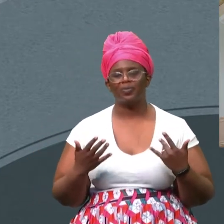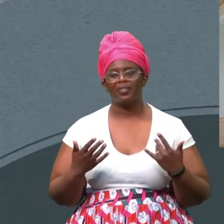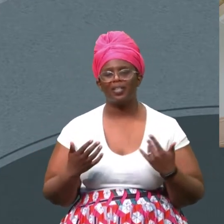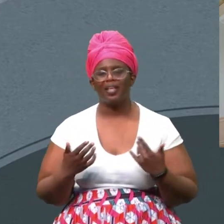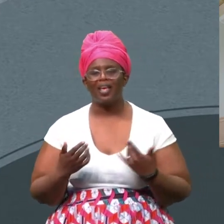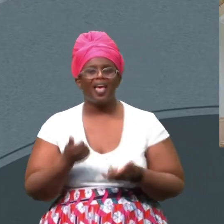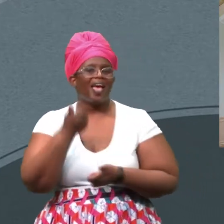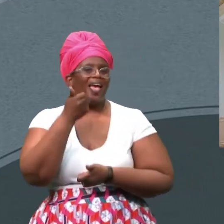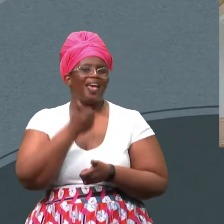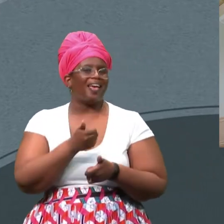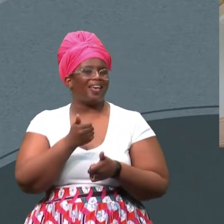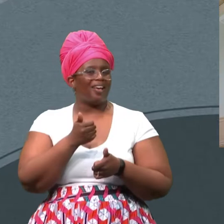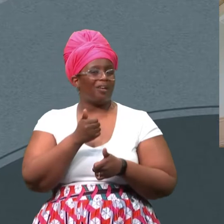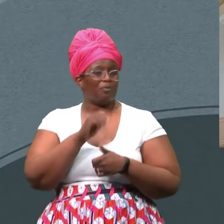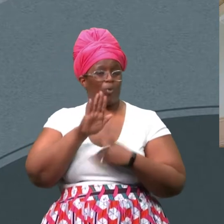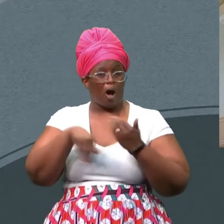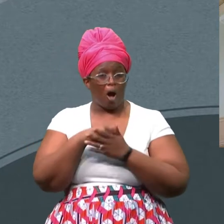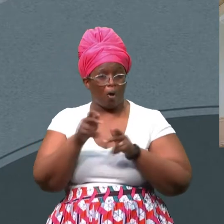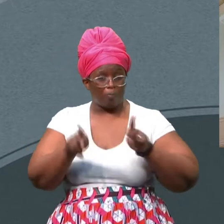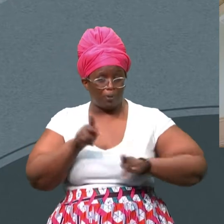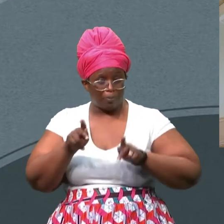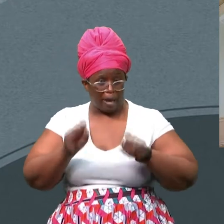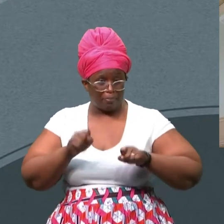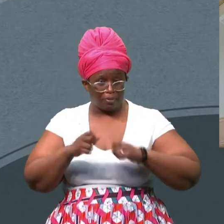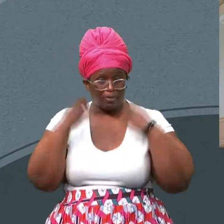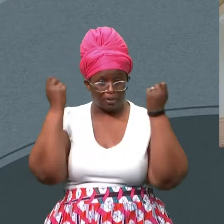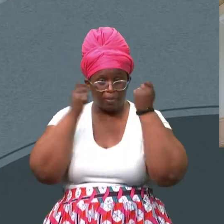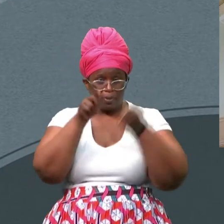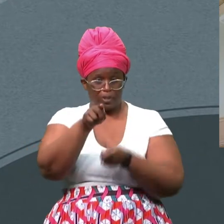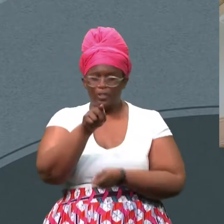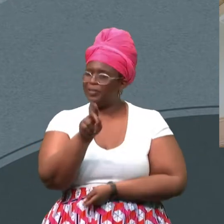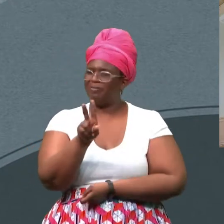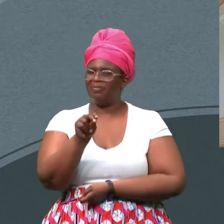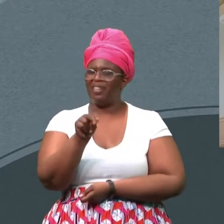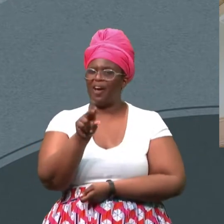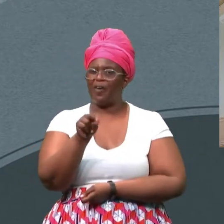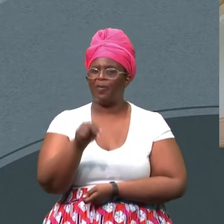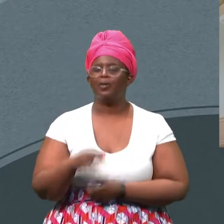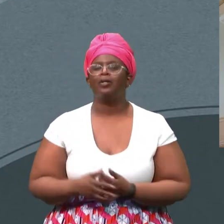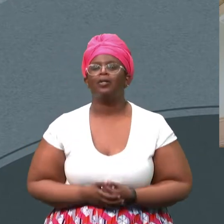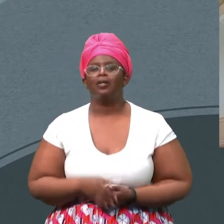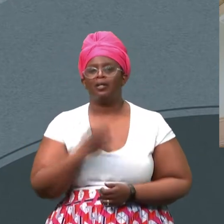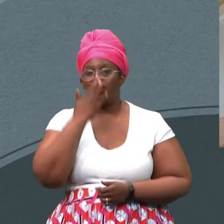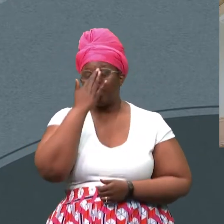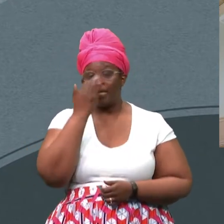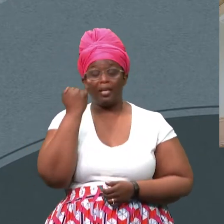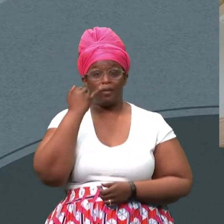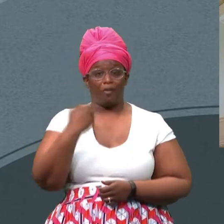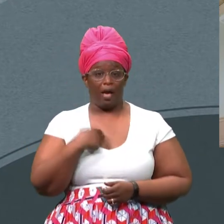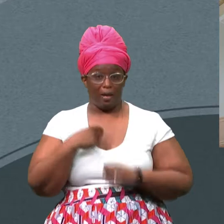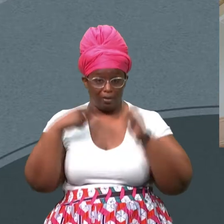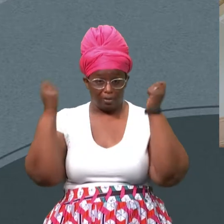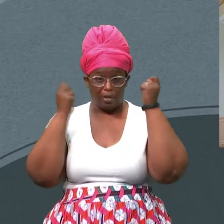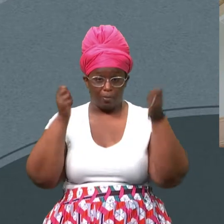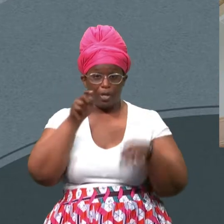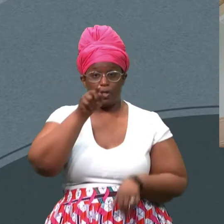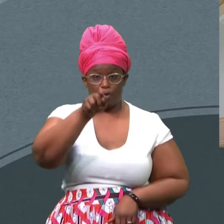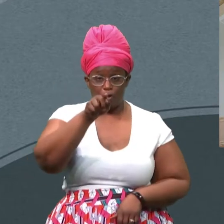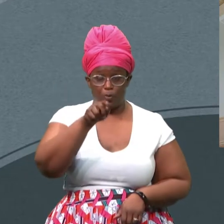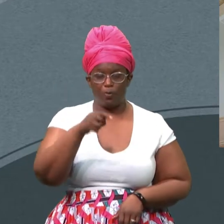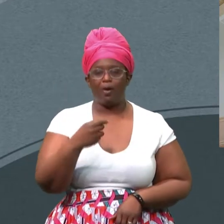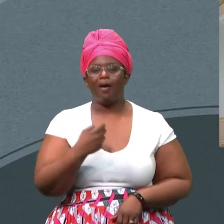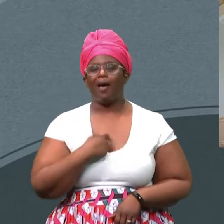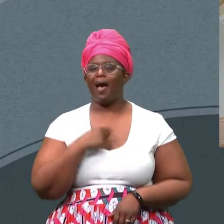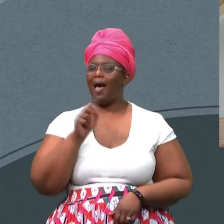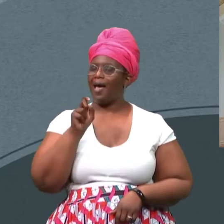everyone can't celebrate you. Let me tell you why. In order for me to celebrate you, I have to